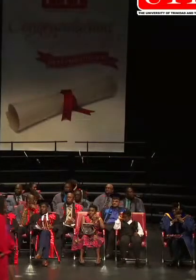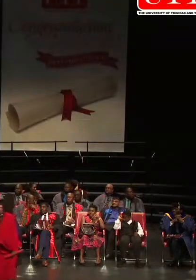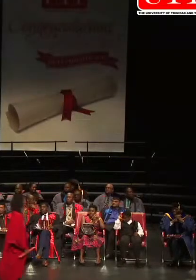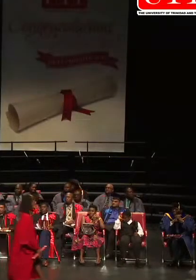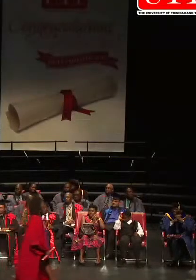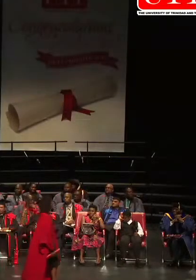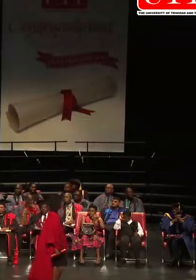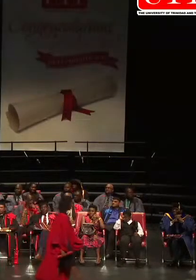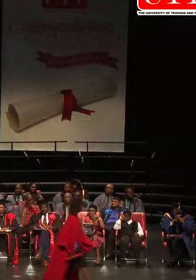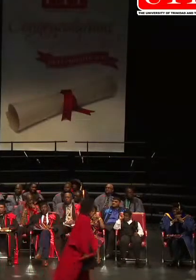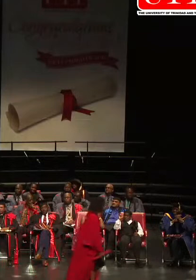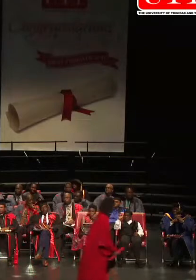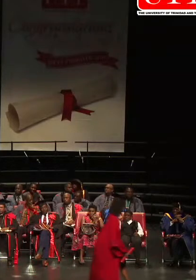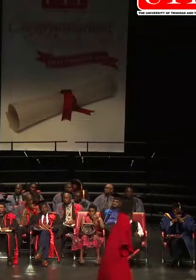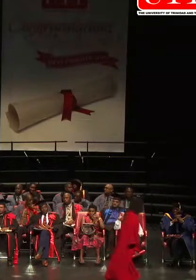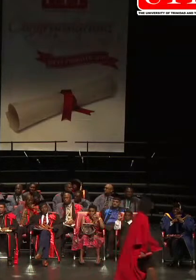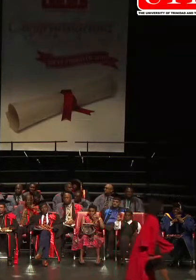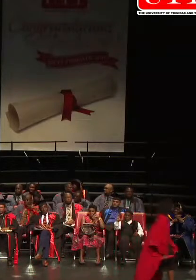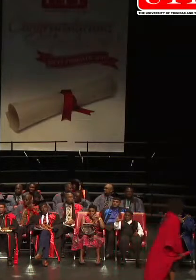Alexi Mary Cromwell.